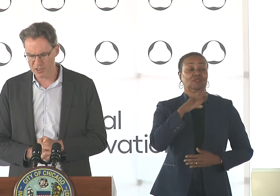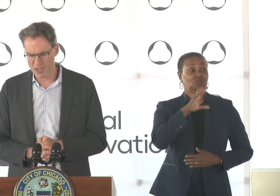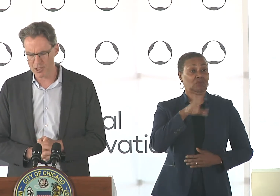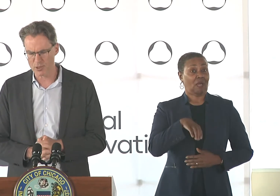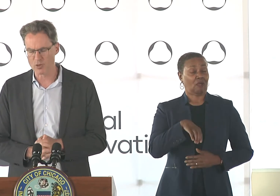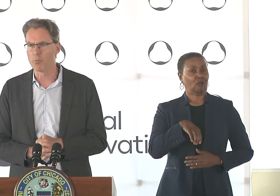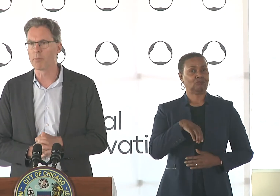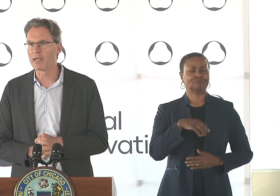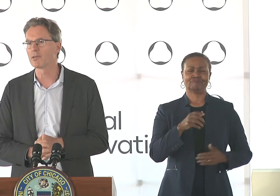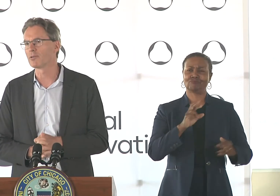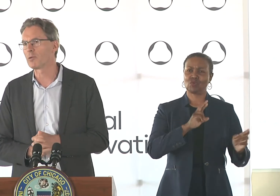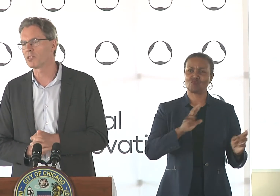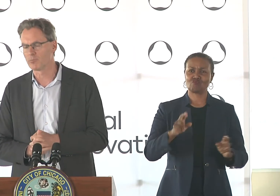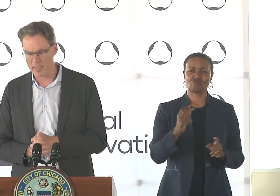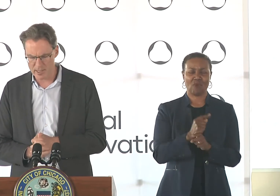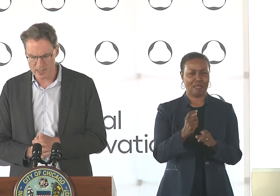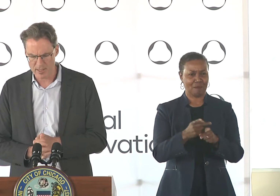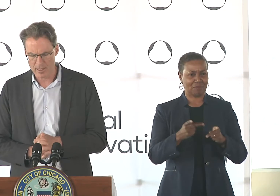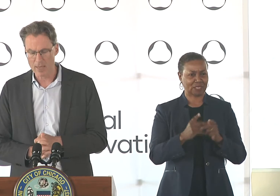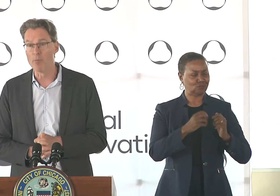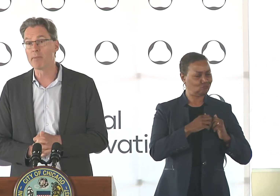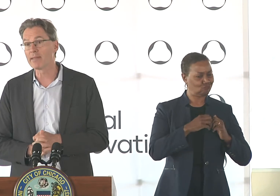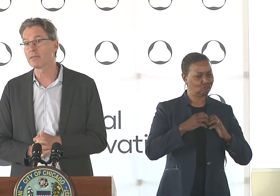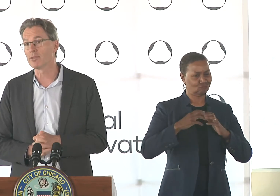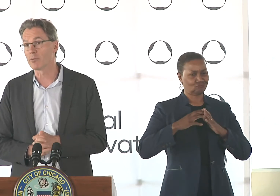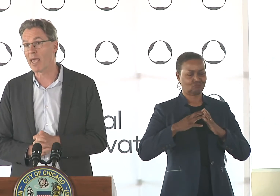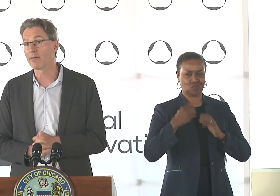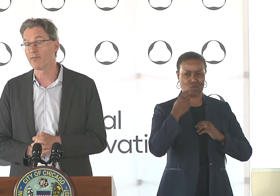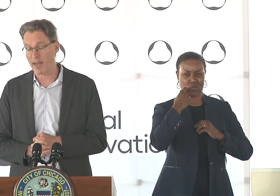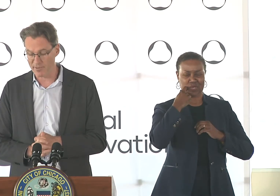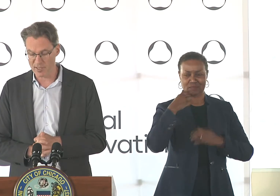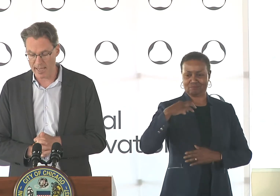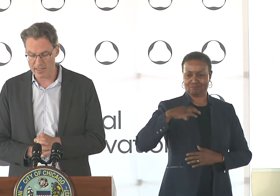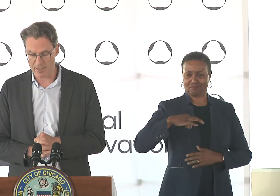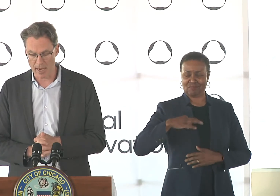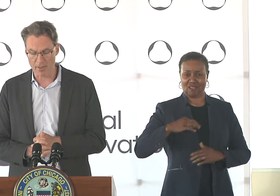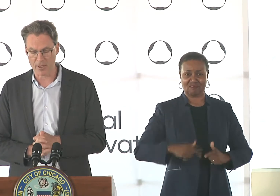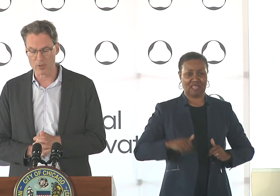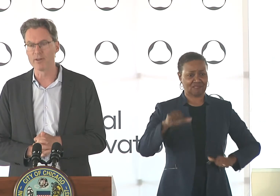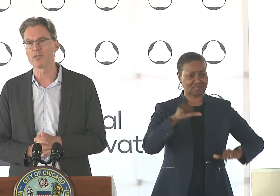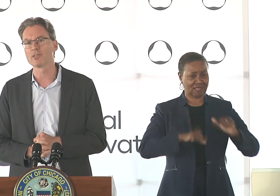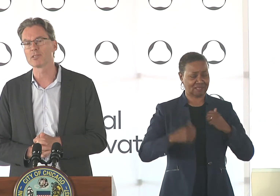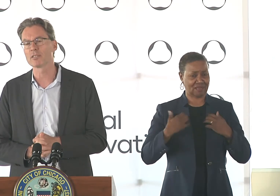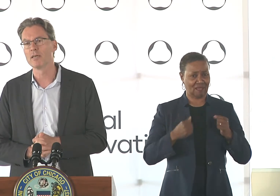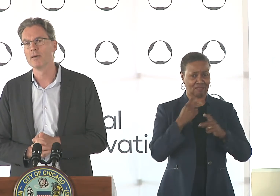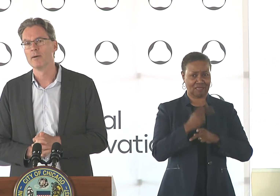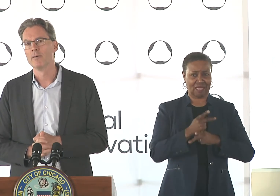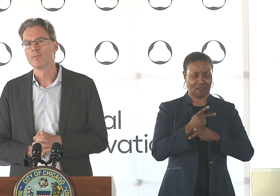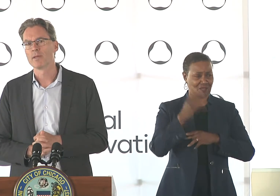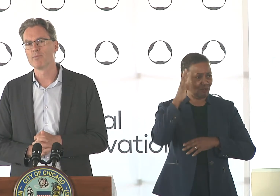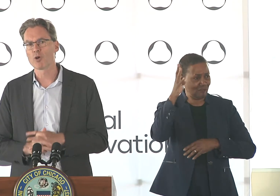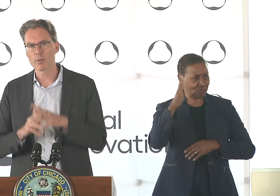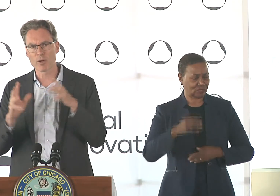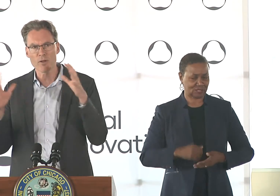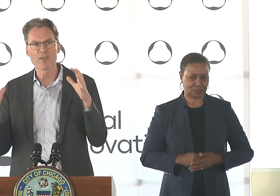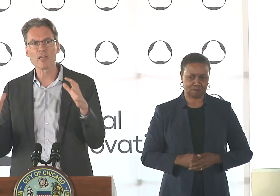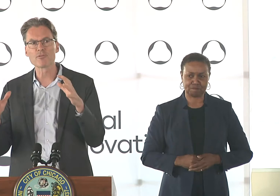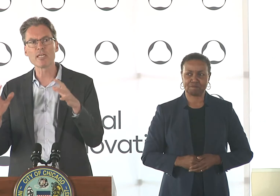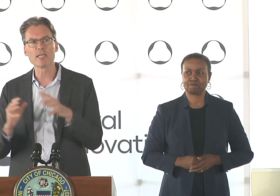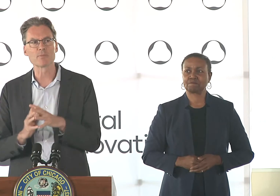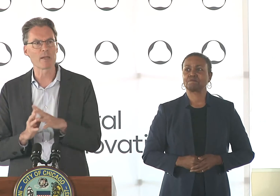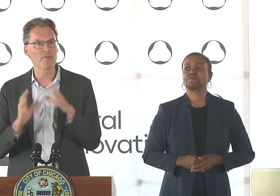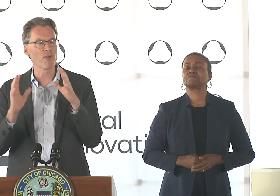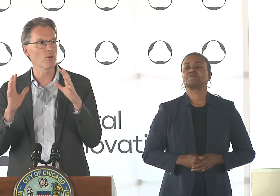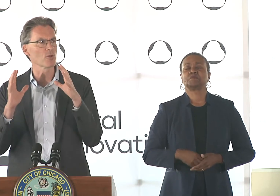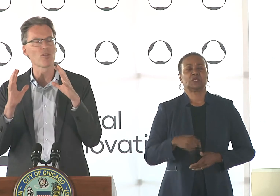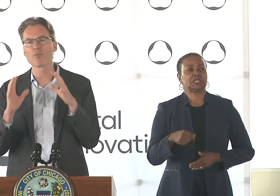well positioned to build on the recent wins, momentum in the area of life science and healthcare innovations. And we talk about a lot of